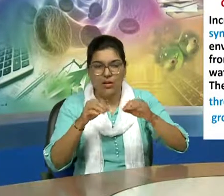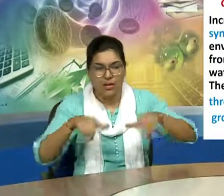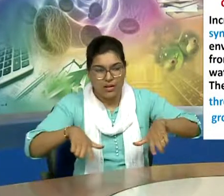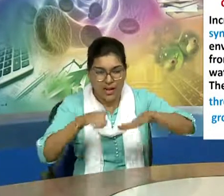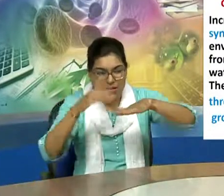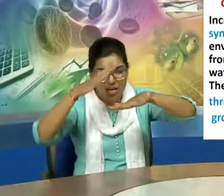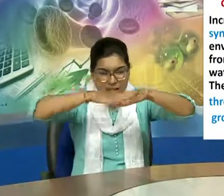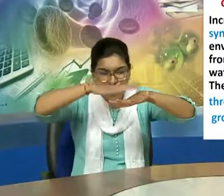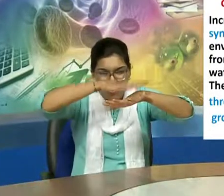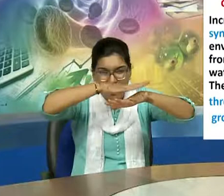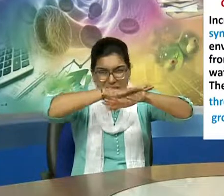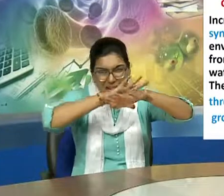and